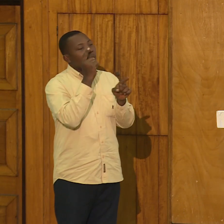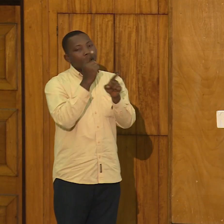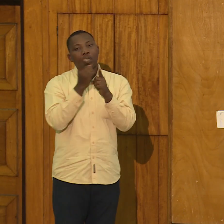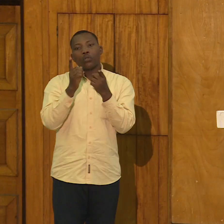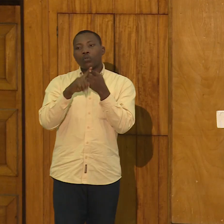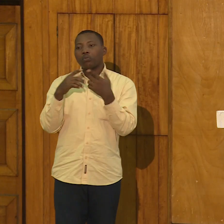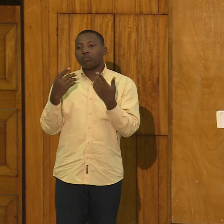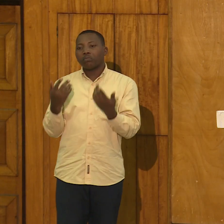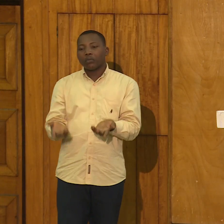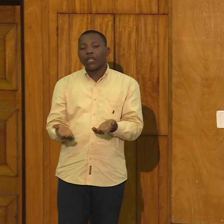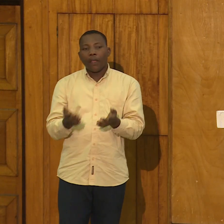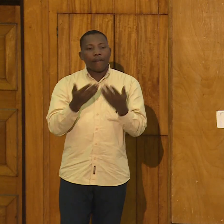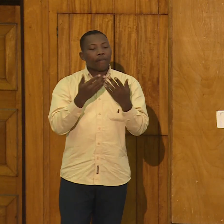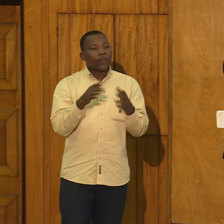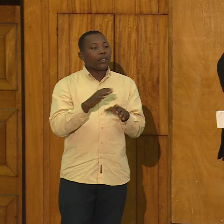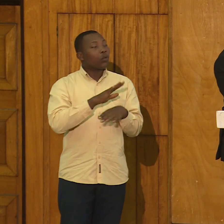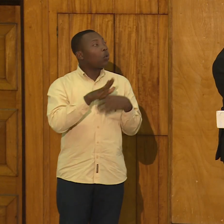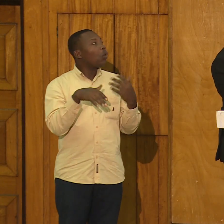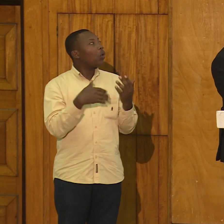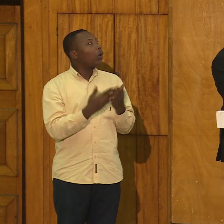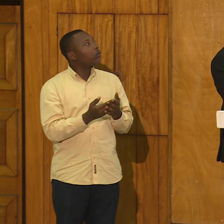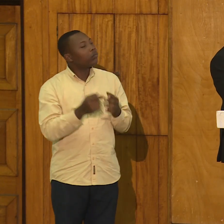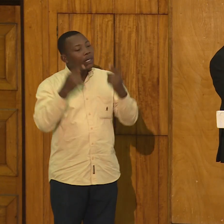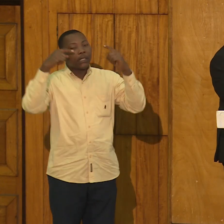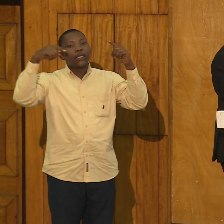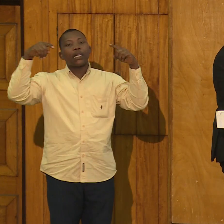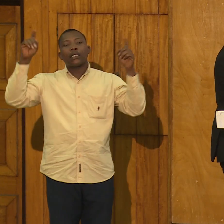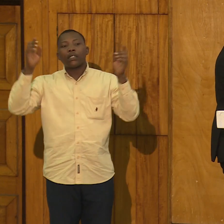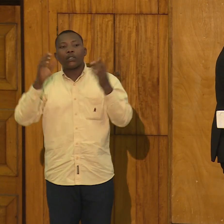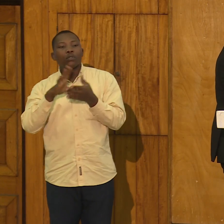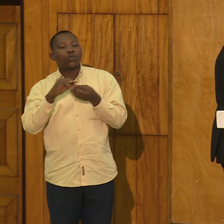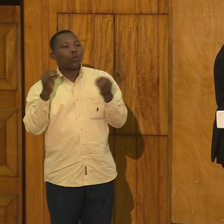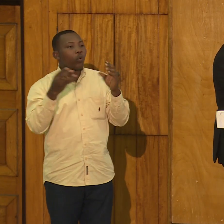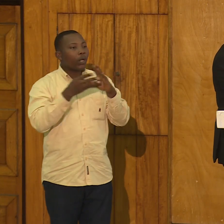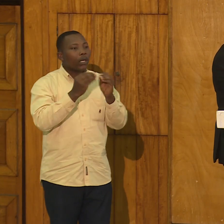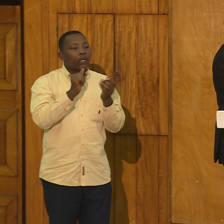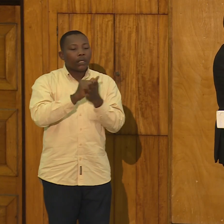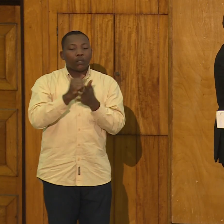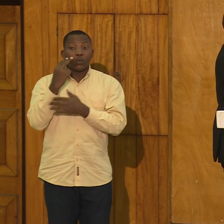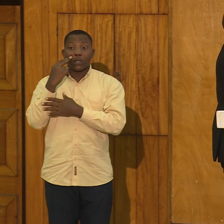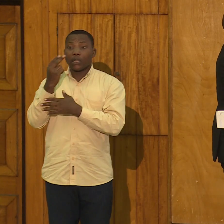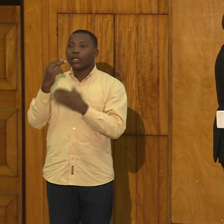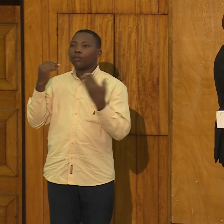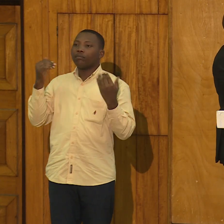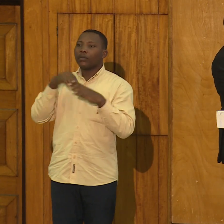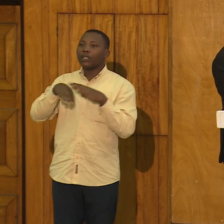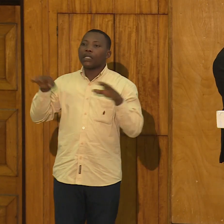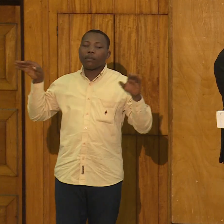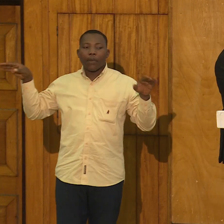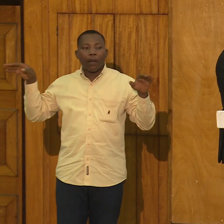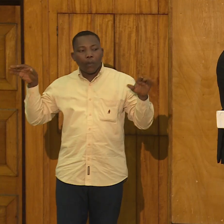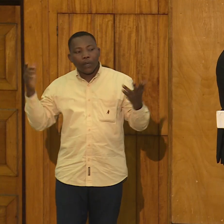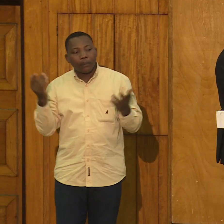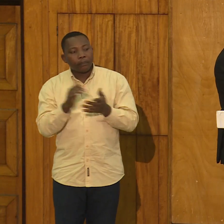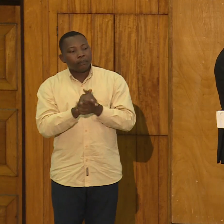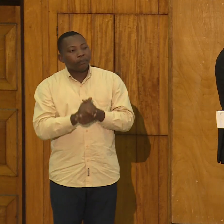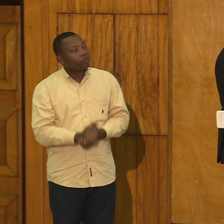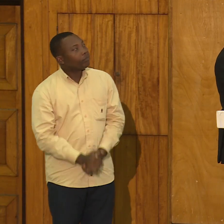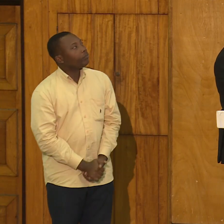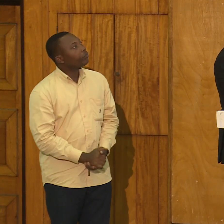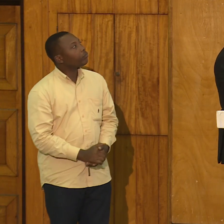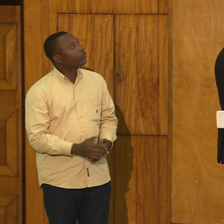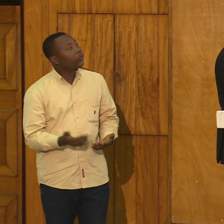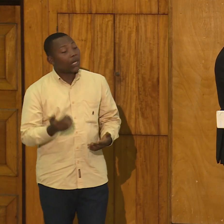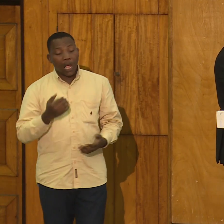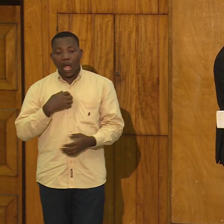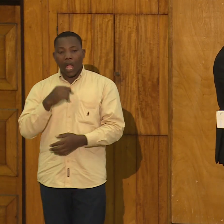bring that up, like to just back that up with some of the success stories that we've been seeing in Zimbabwe. So here we've got Munashe, a 20-year-old young